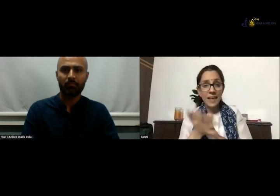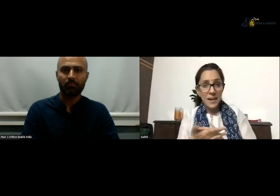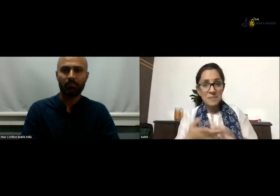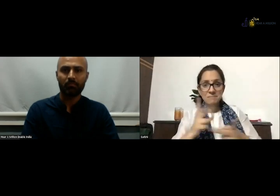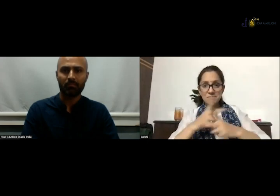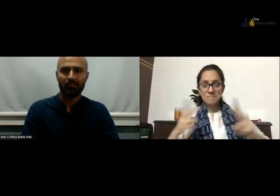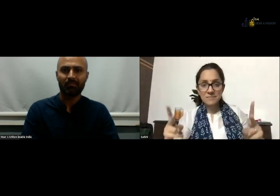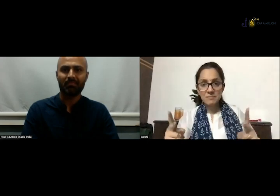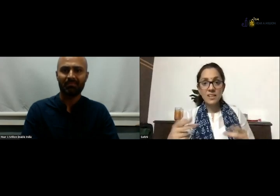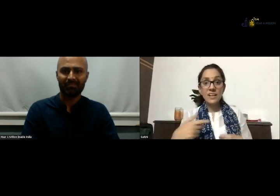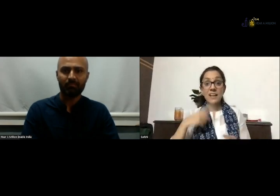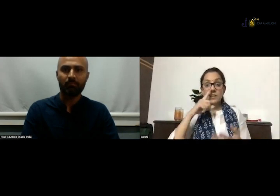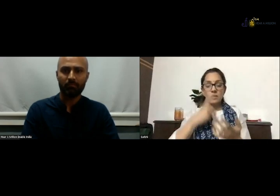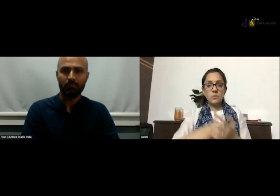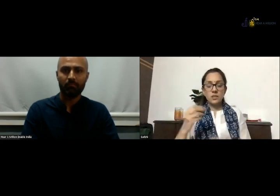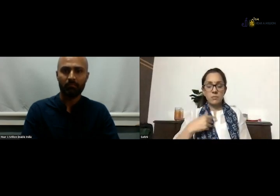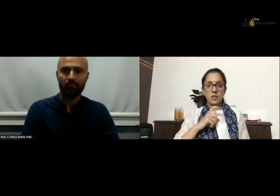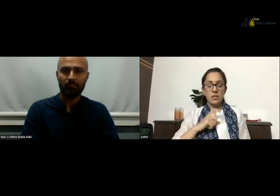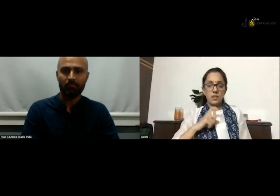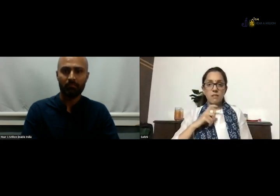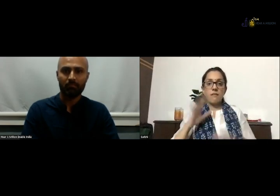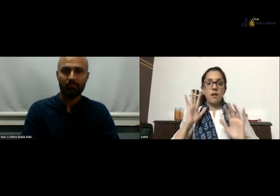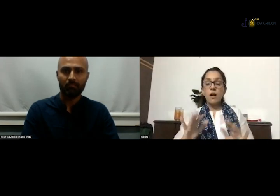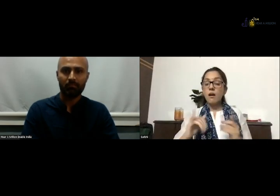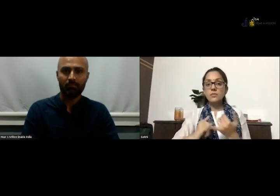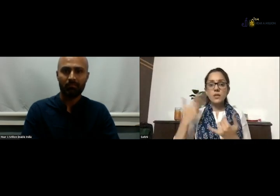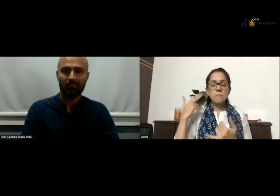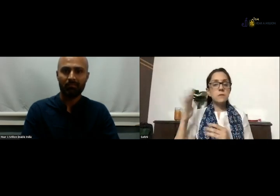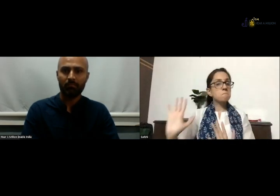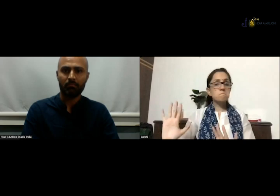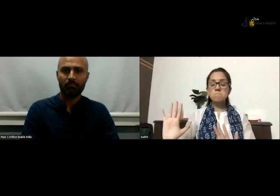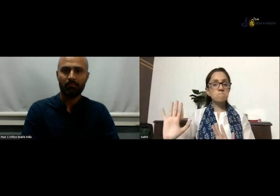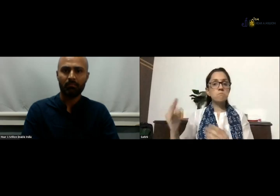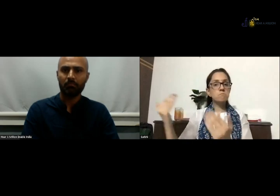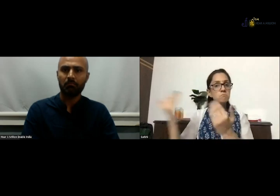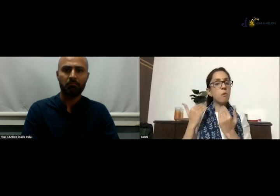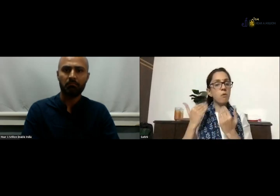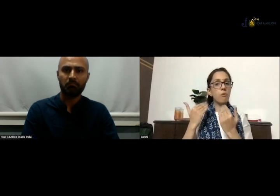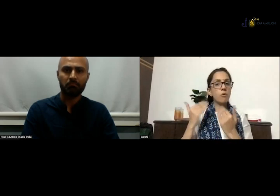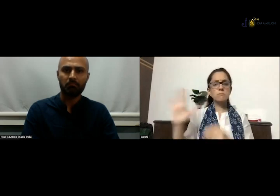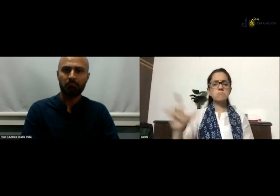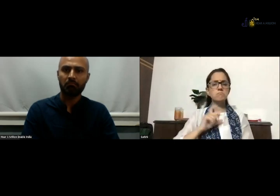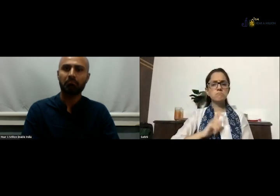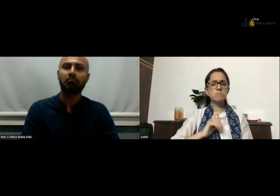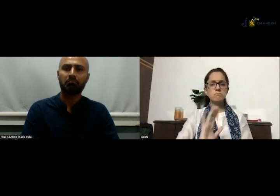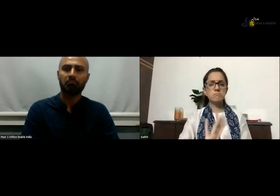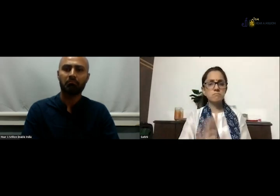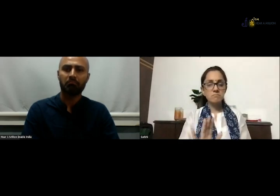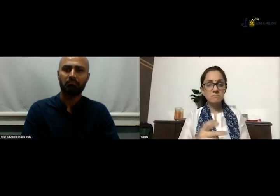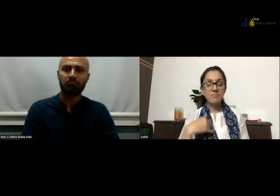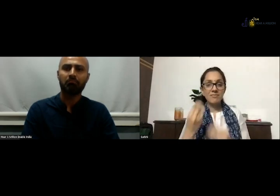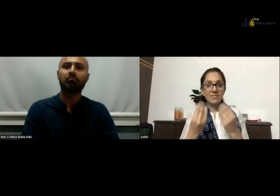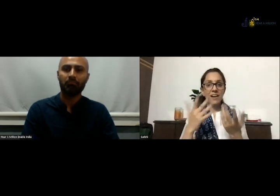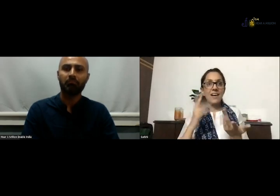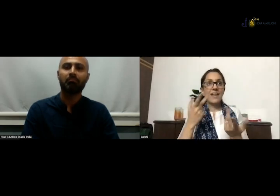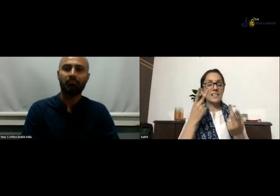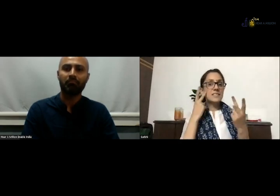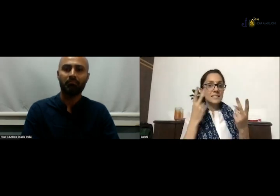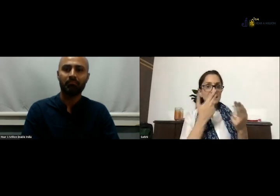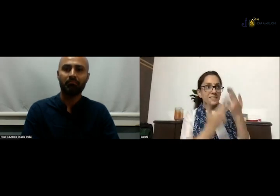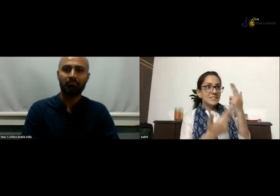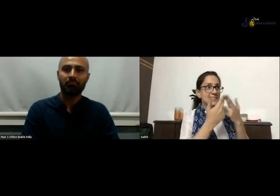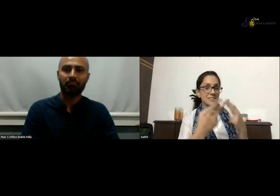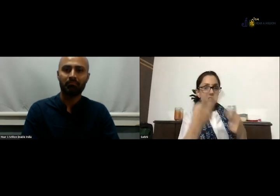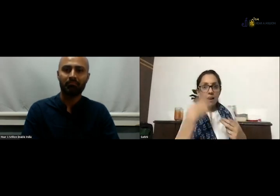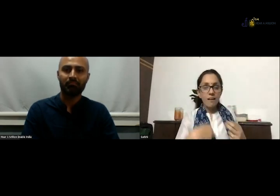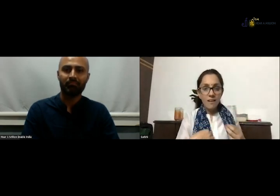When I interpreted for her, it was very serious issues that she was dealing with, like rape and everything. She always supported me